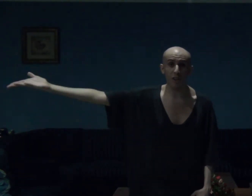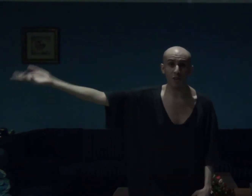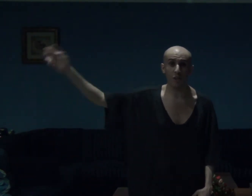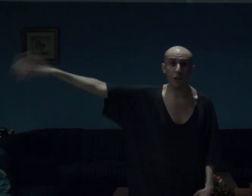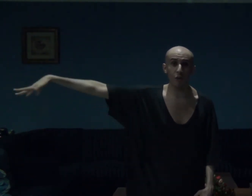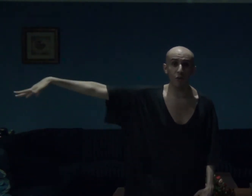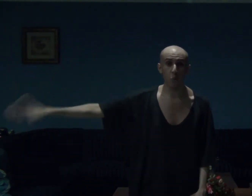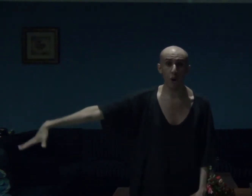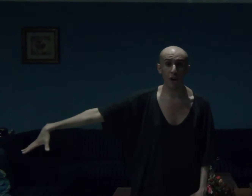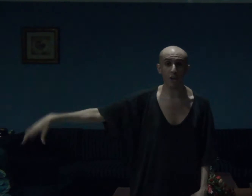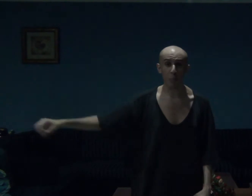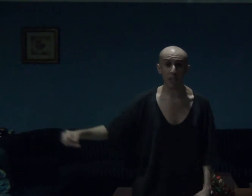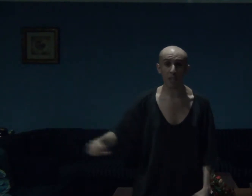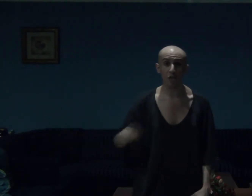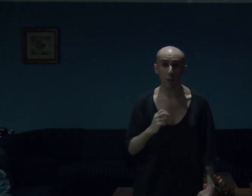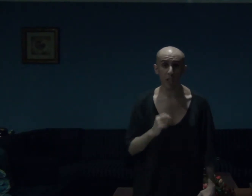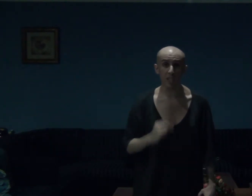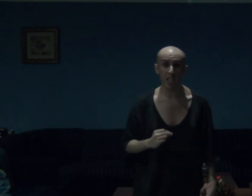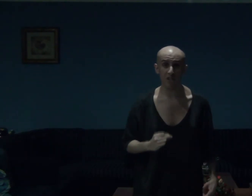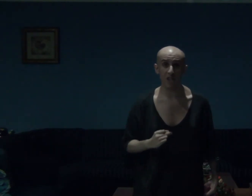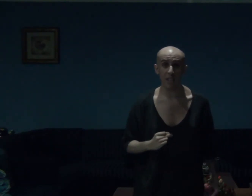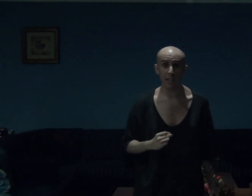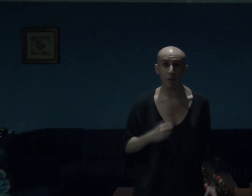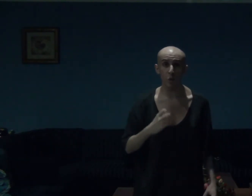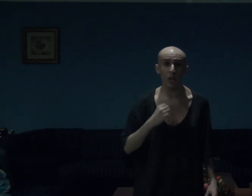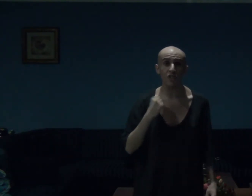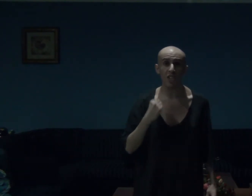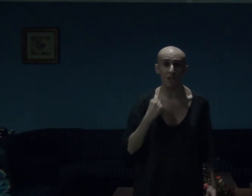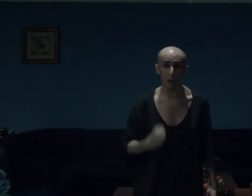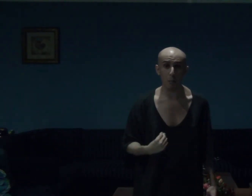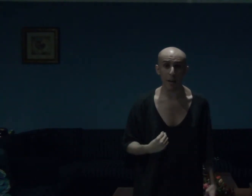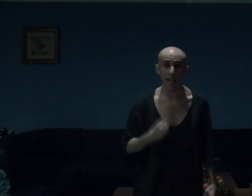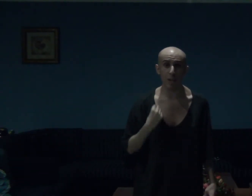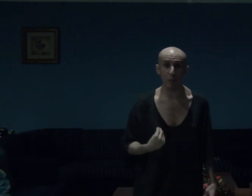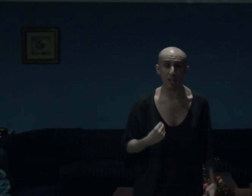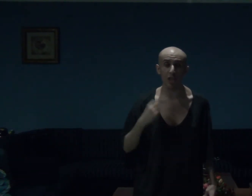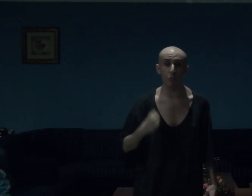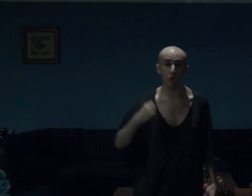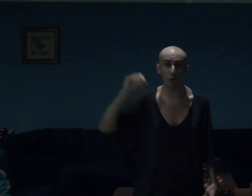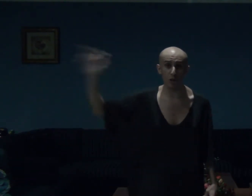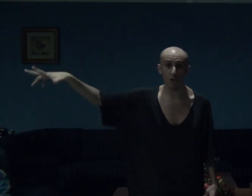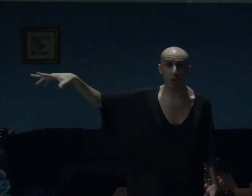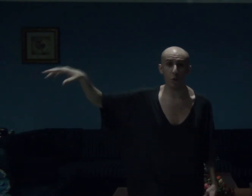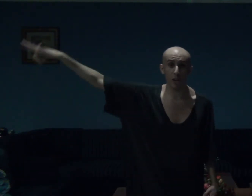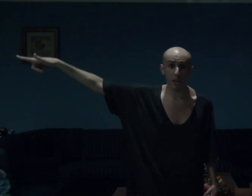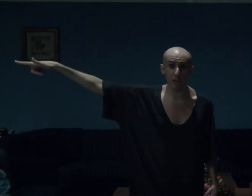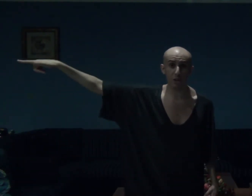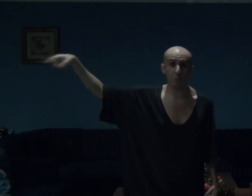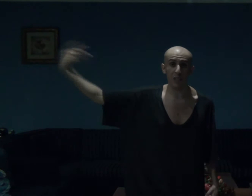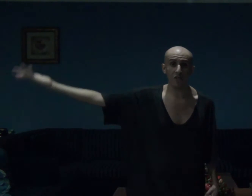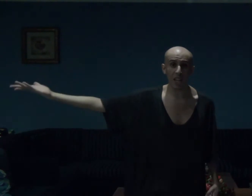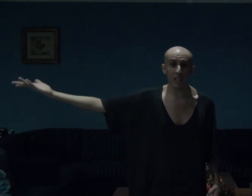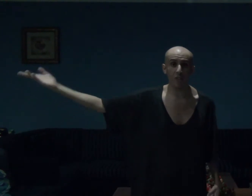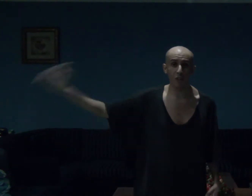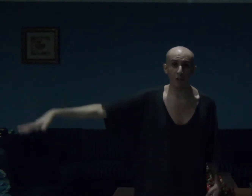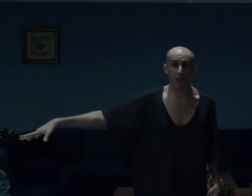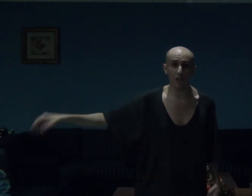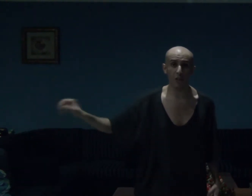father of Ron. Pete, guys and gals, was a scumbag, but he was also her husband and the father